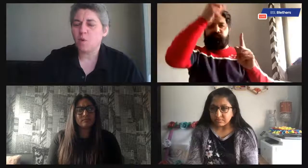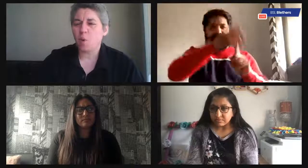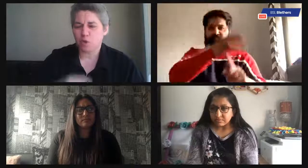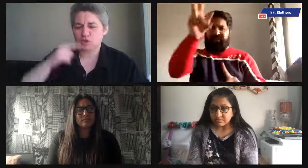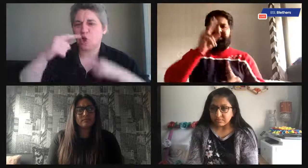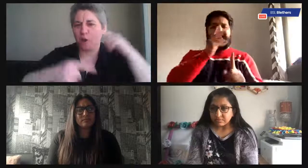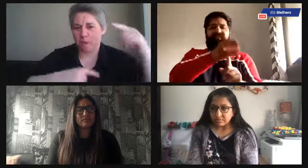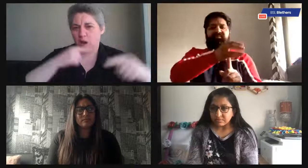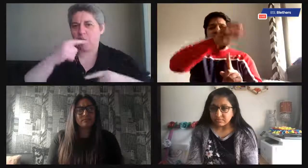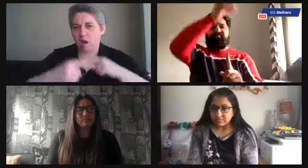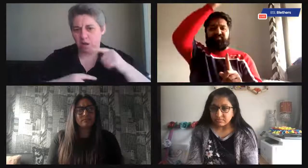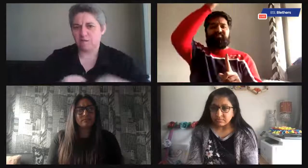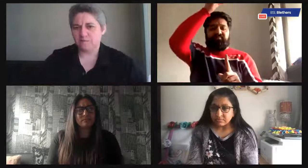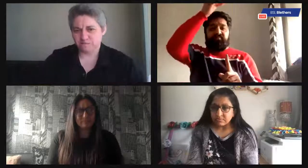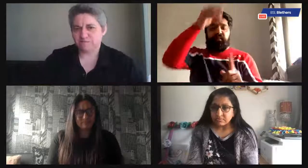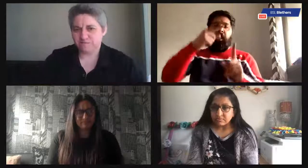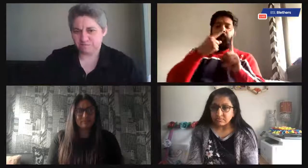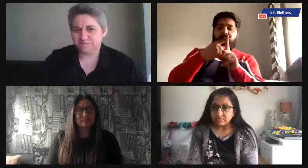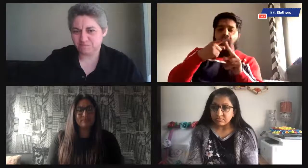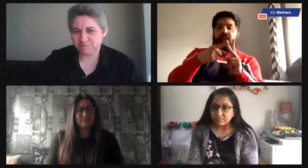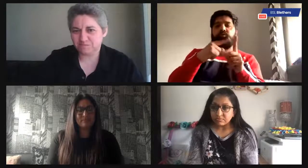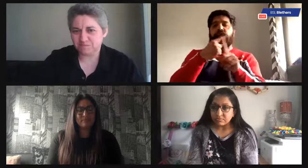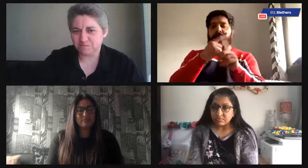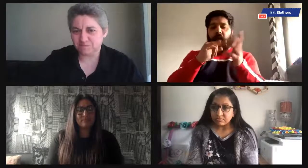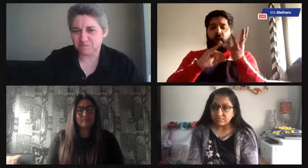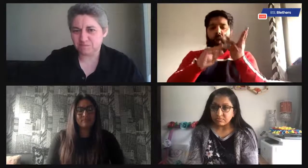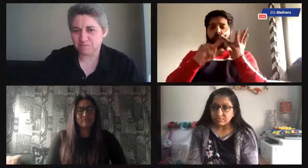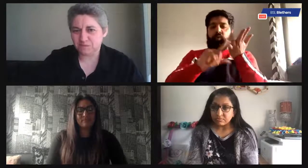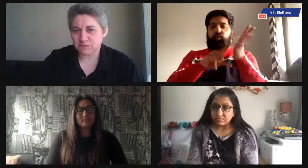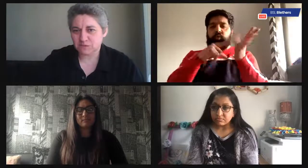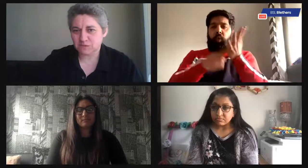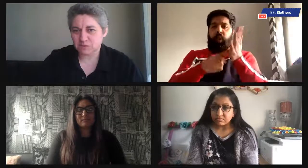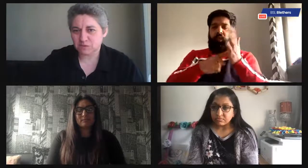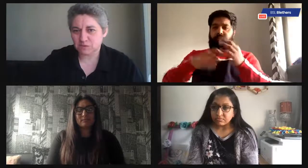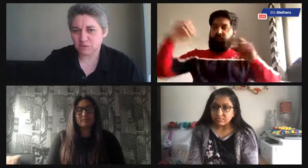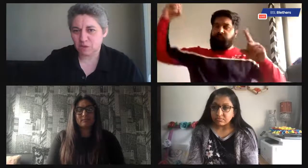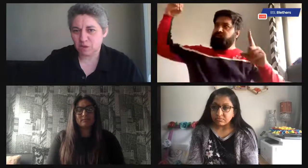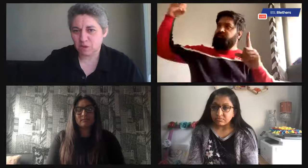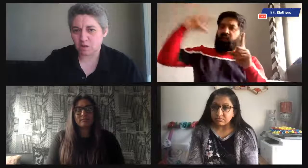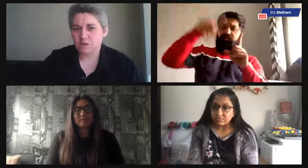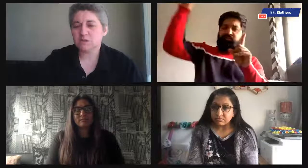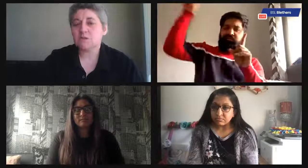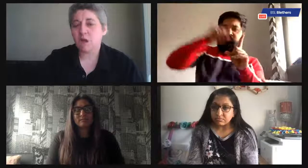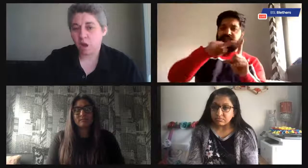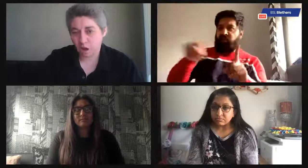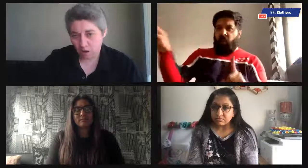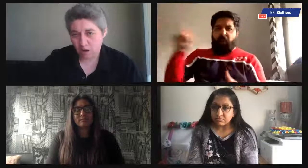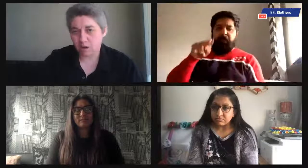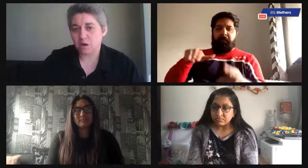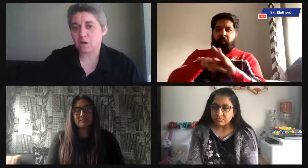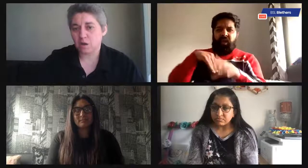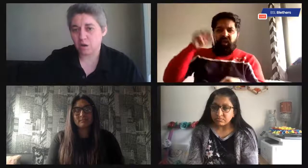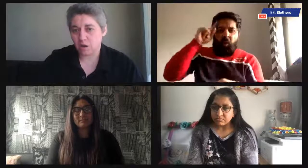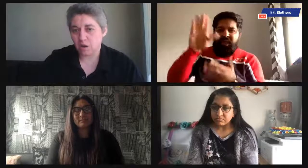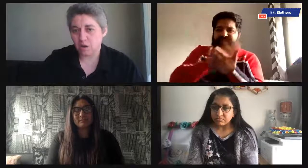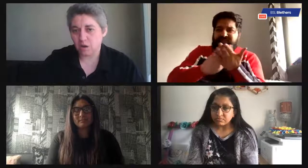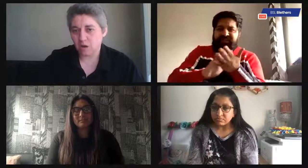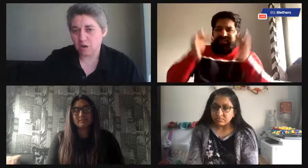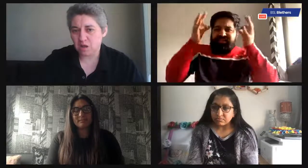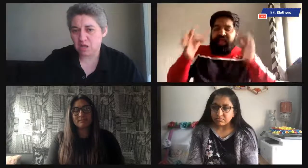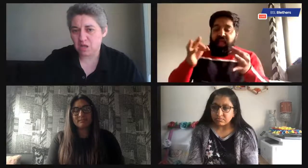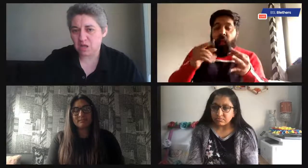you maybe see recycling things and all that. and we'll talk about,